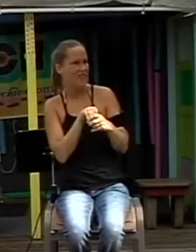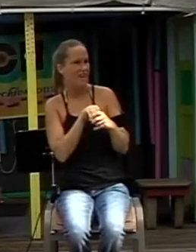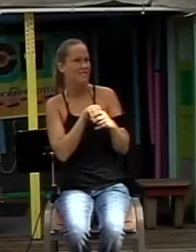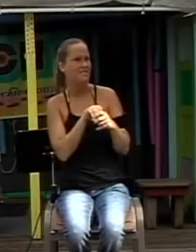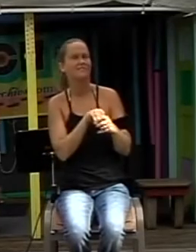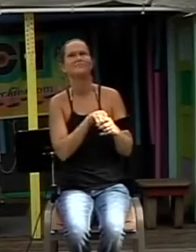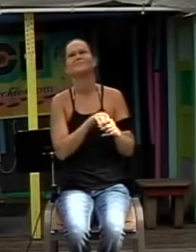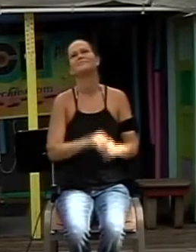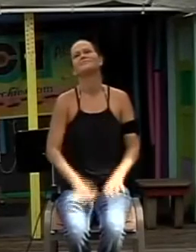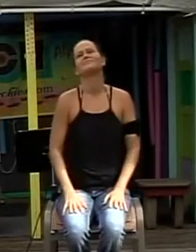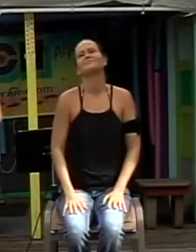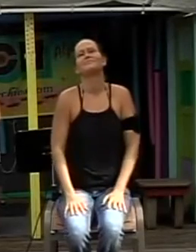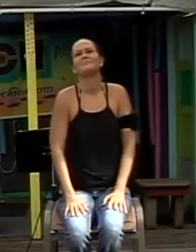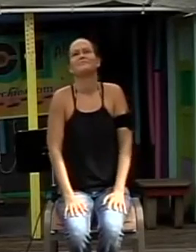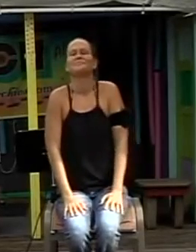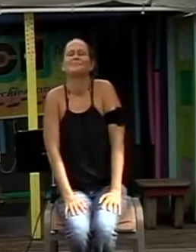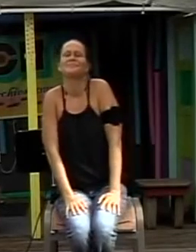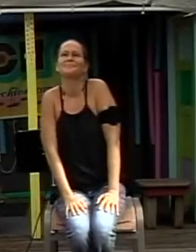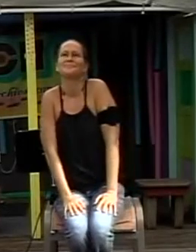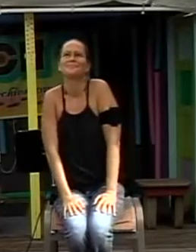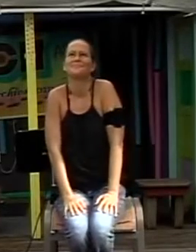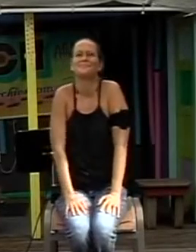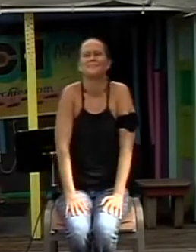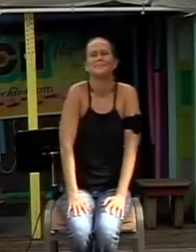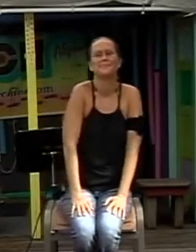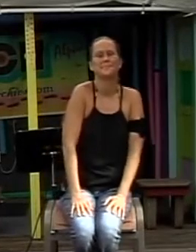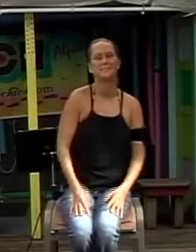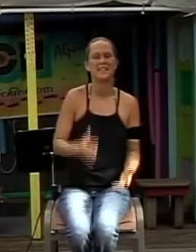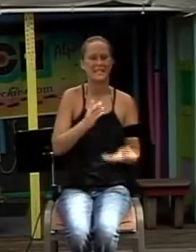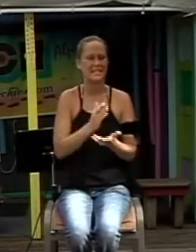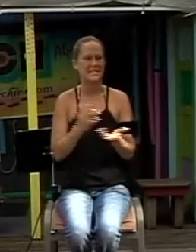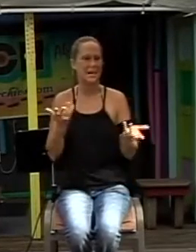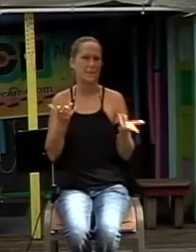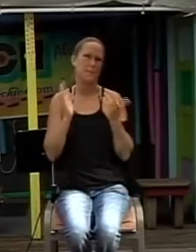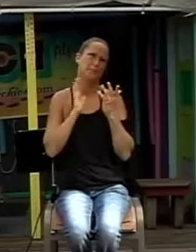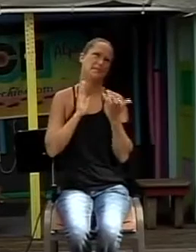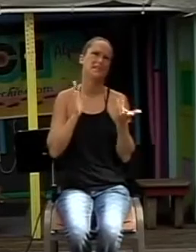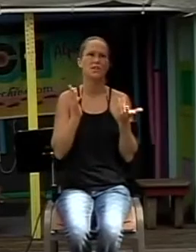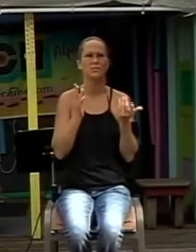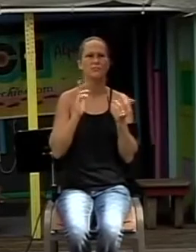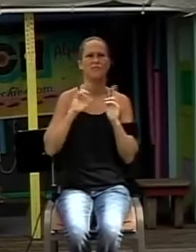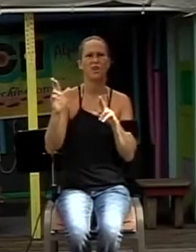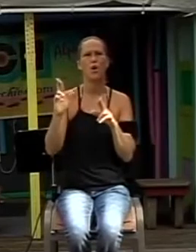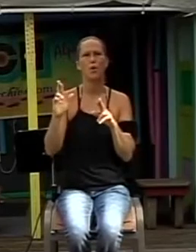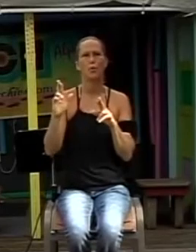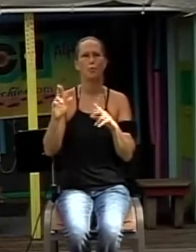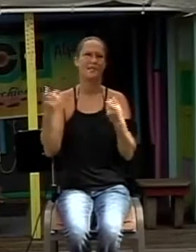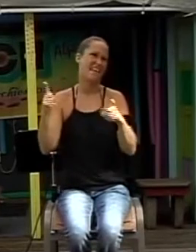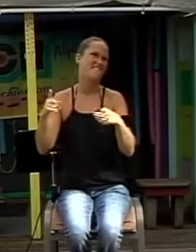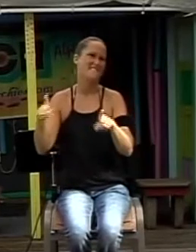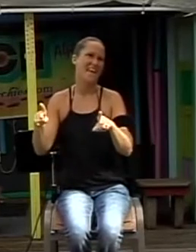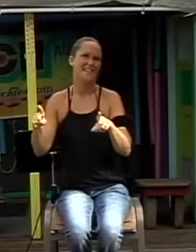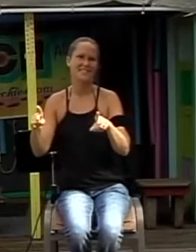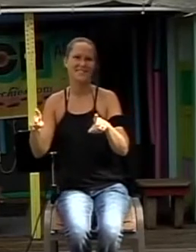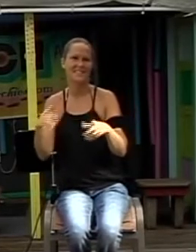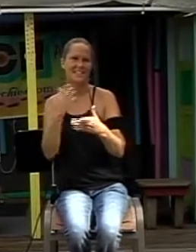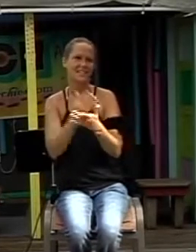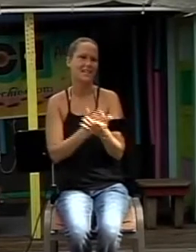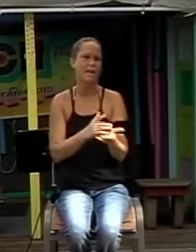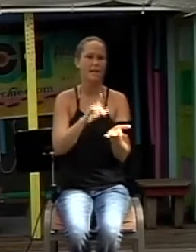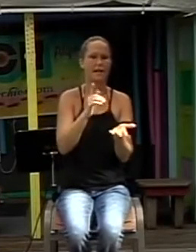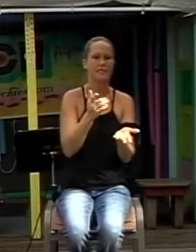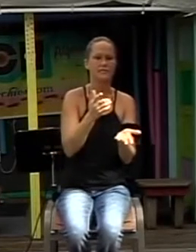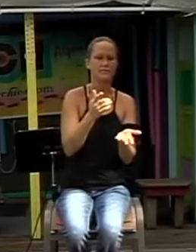some were based in Lutheranism, and some were based in a lot of other things. And as much as they say going in, look, we just want to make it